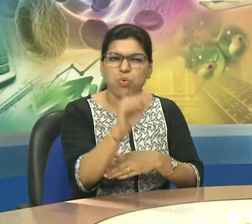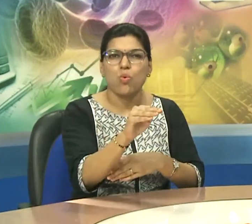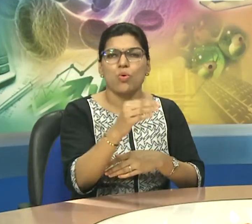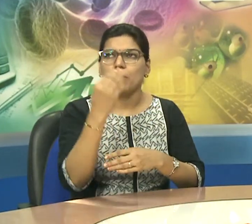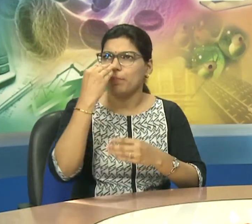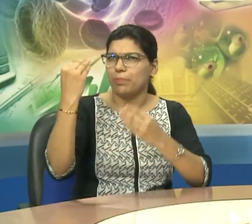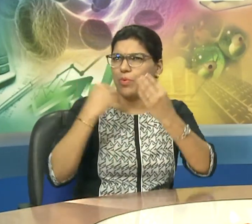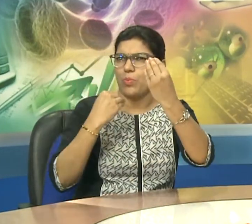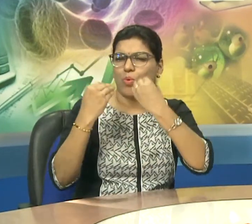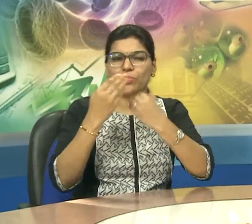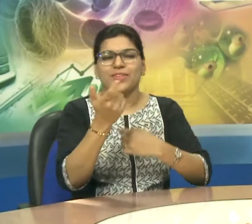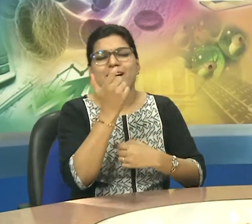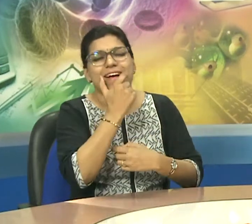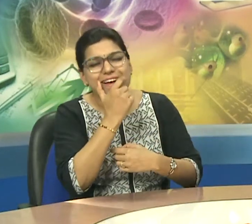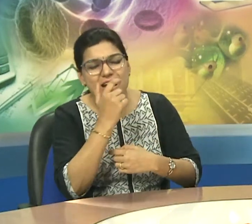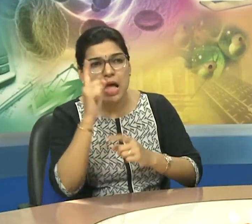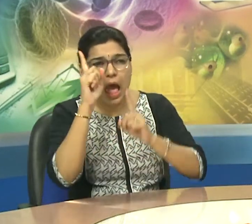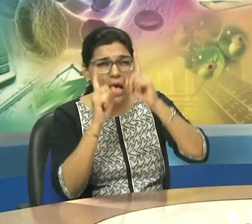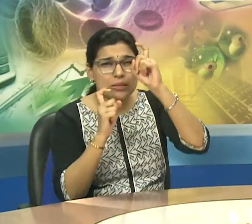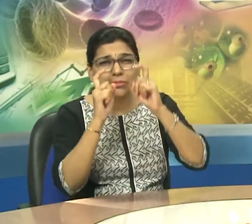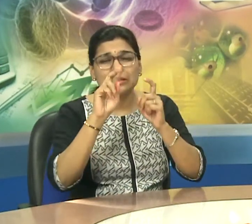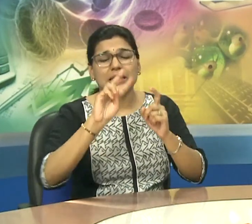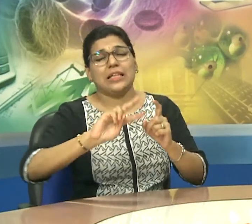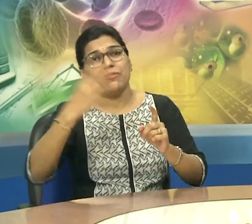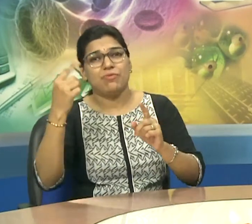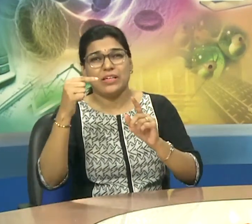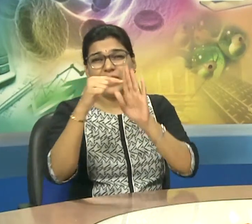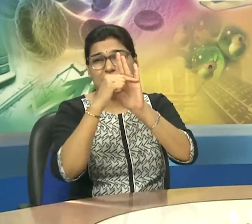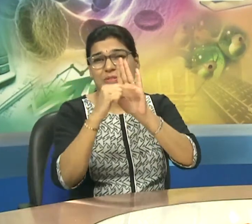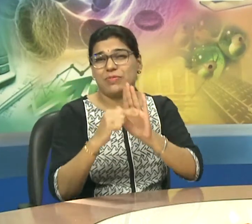making faces. It is just like mocking and